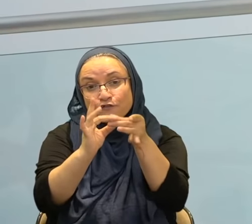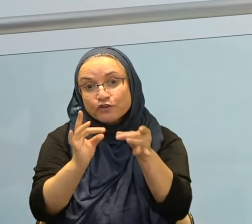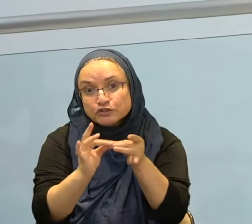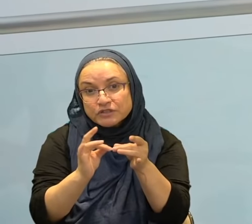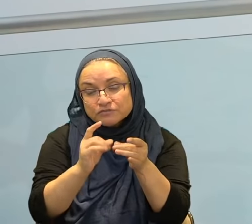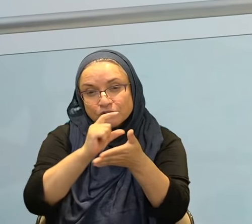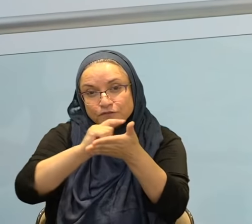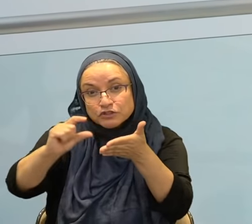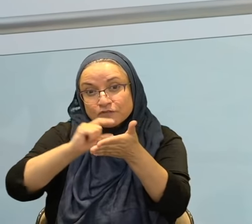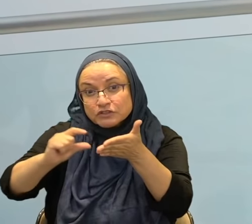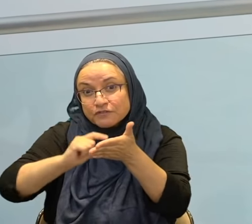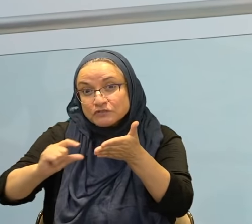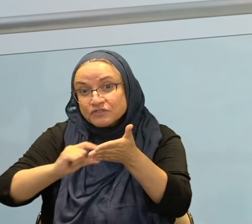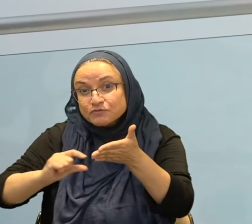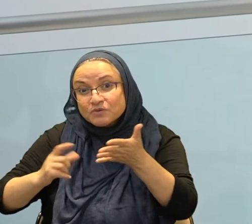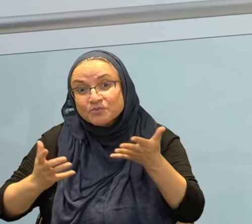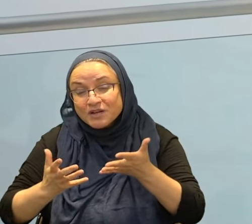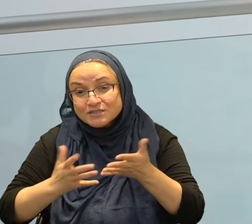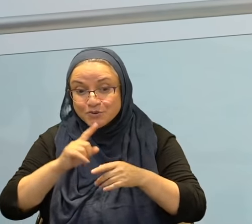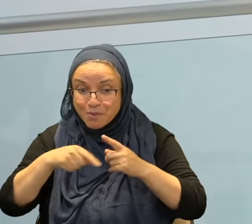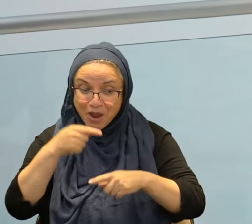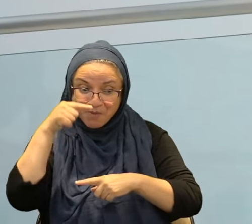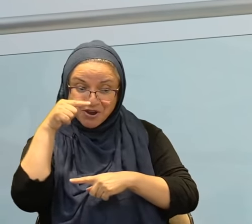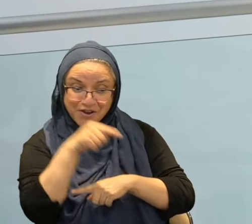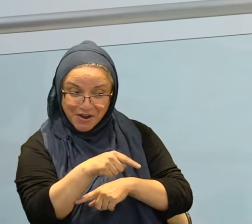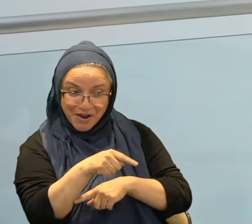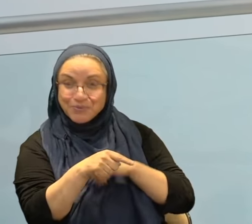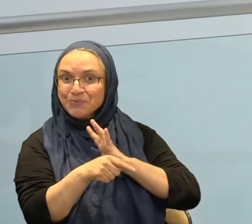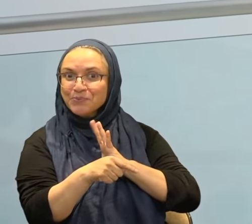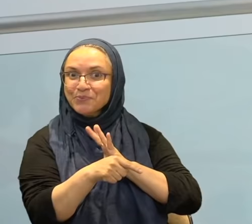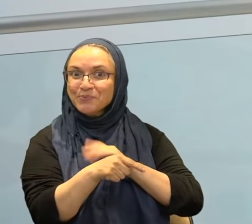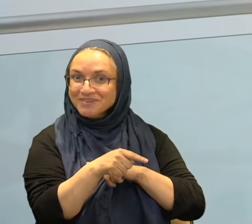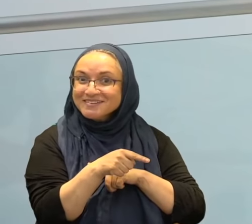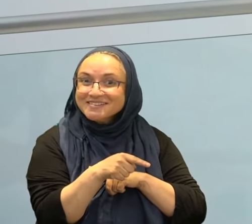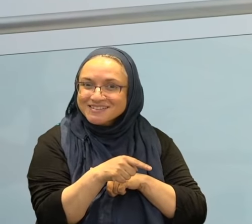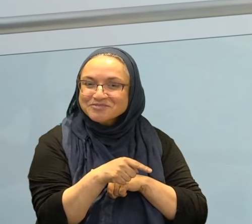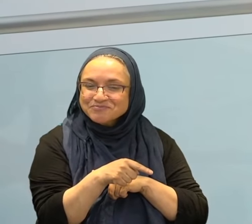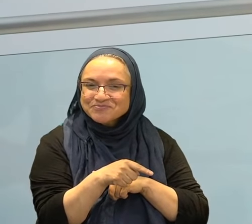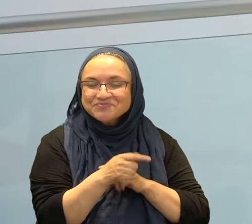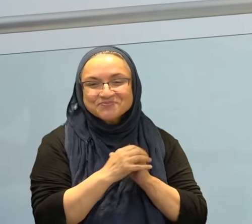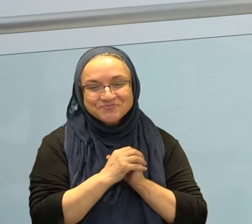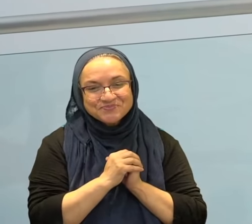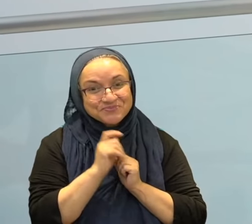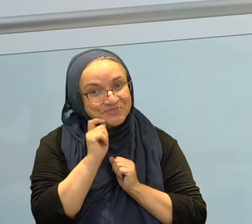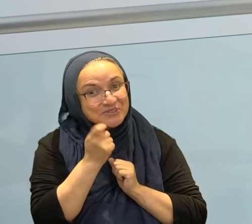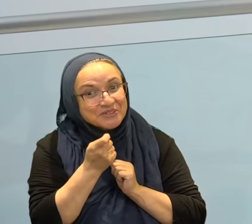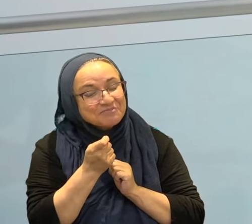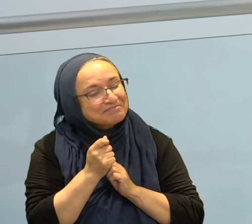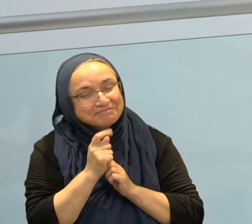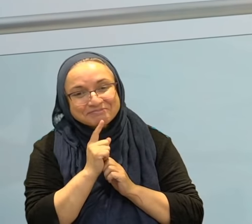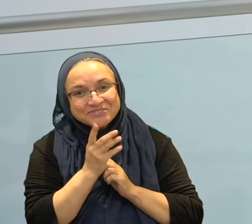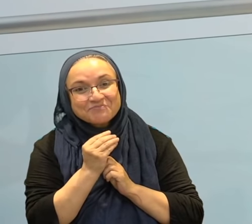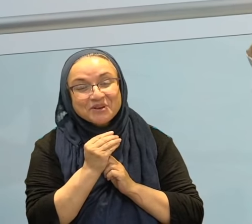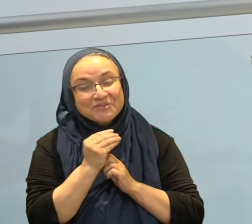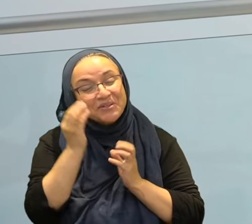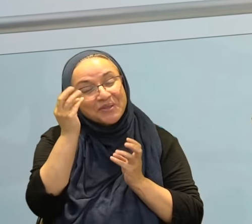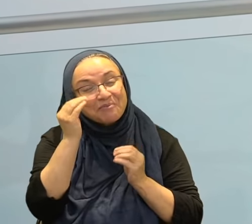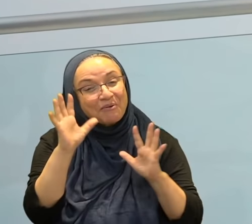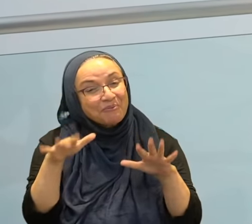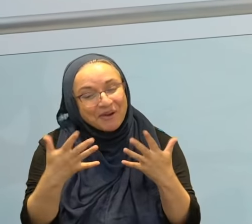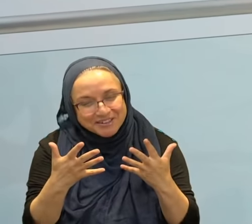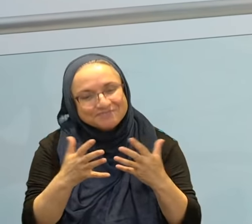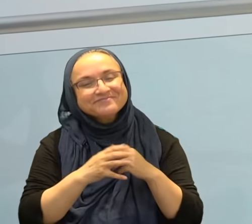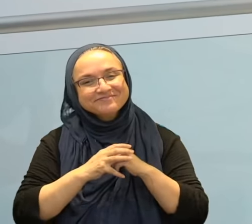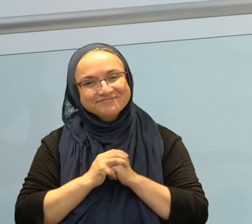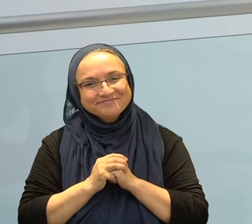heavens for me. Dear brothers and sisters, we don't know what comes